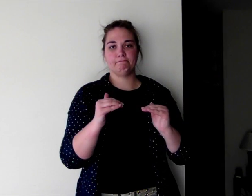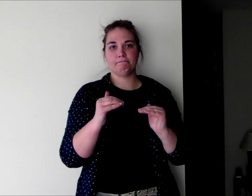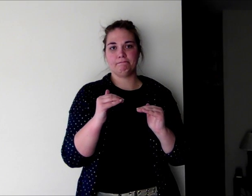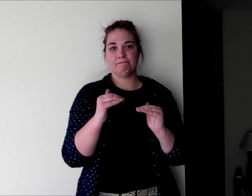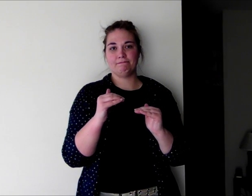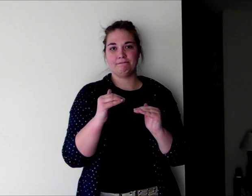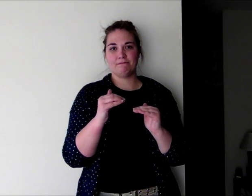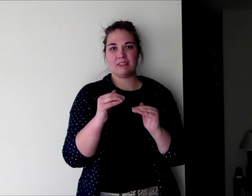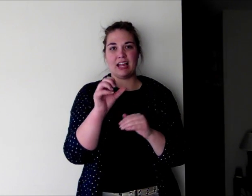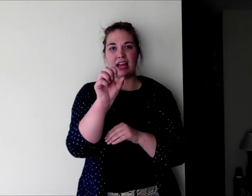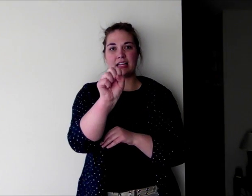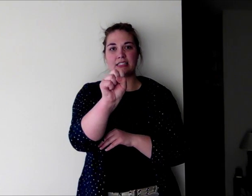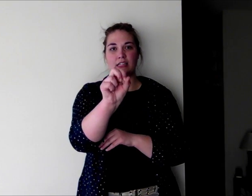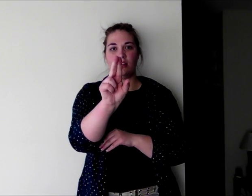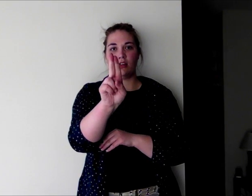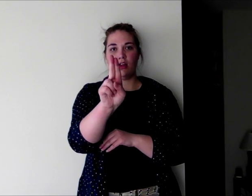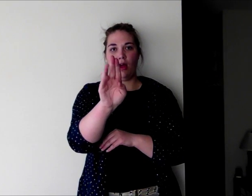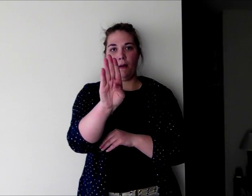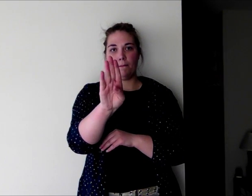So the next word